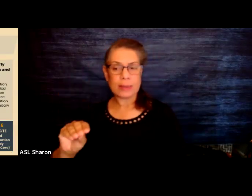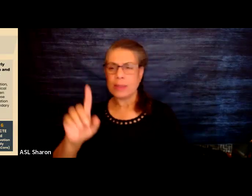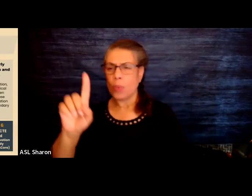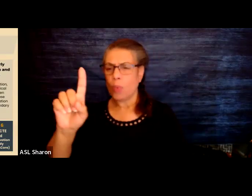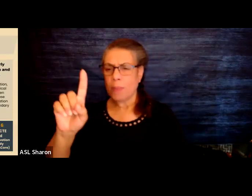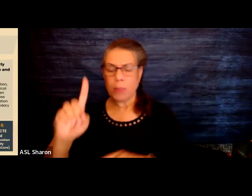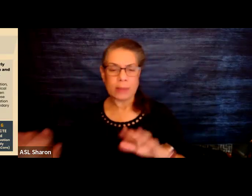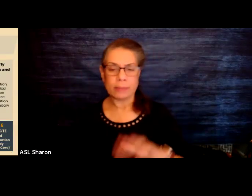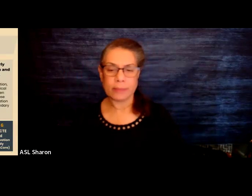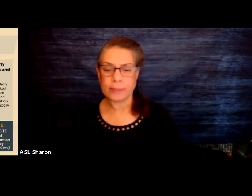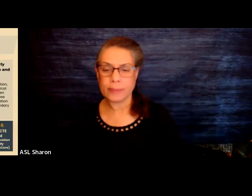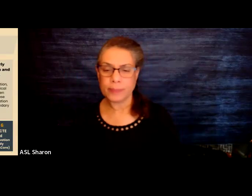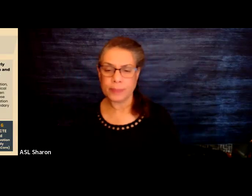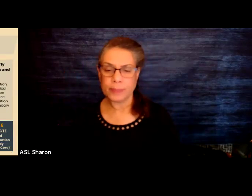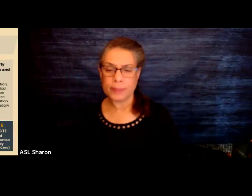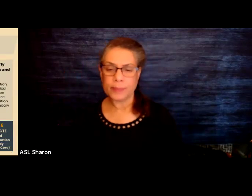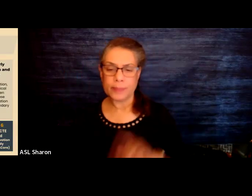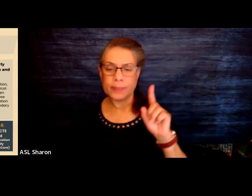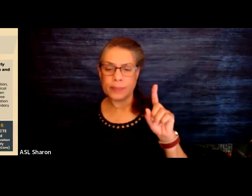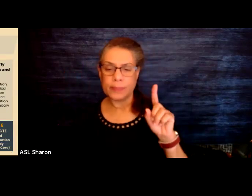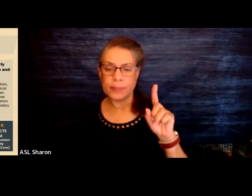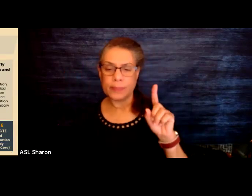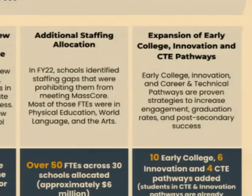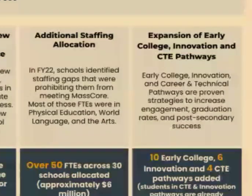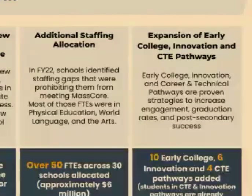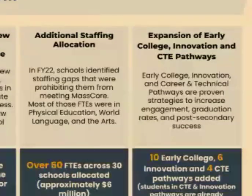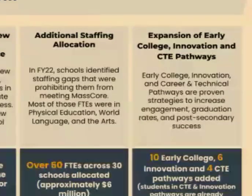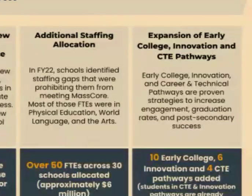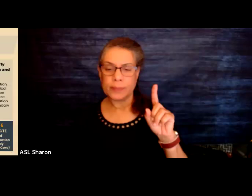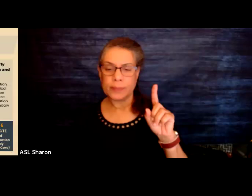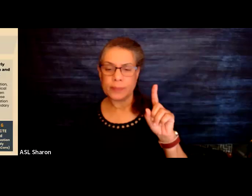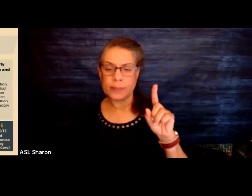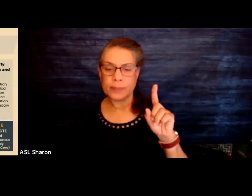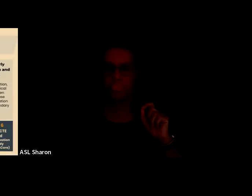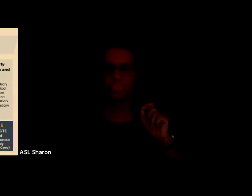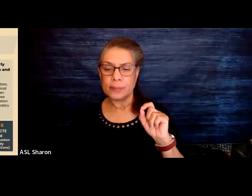And so that, as Dr. Lombardi spoke about, just provides